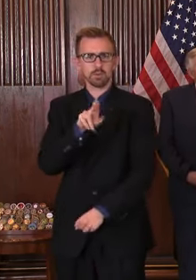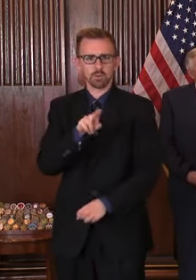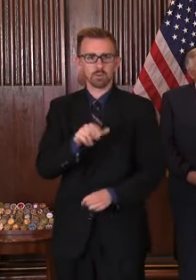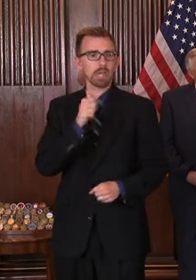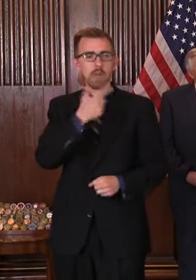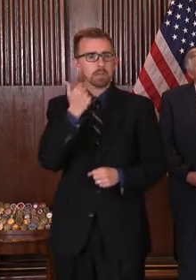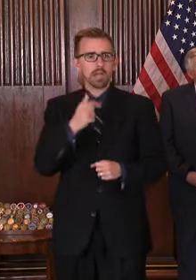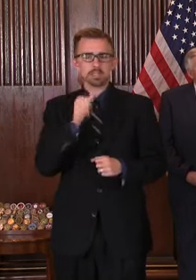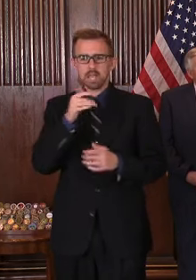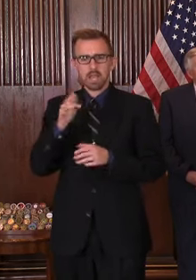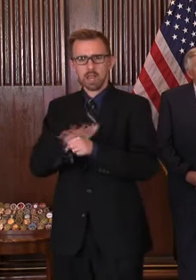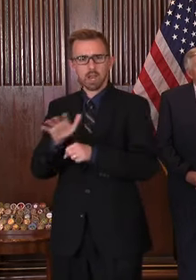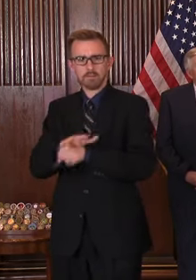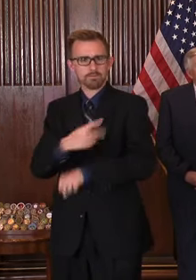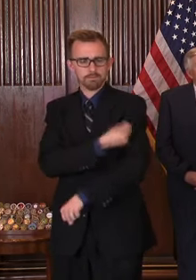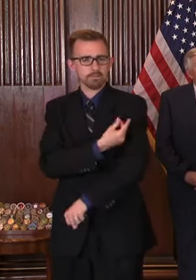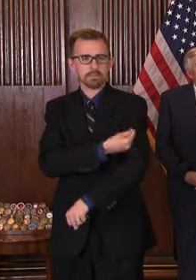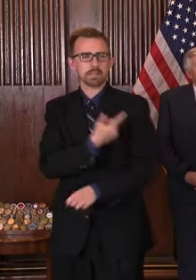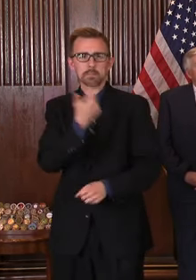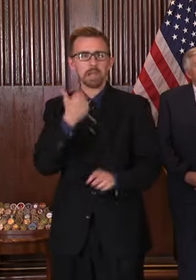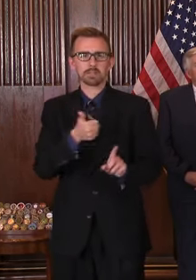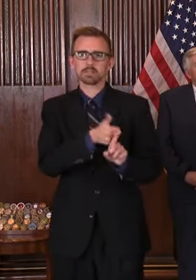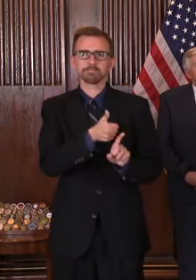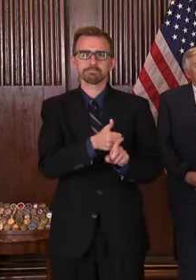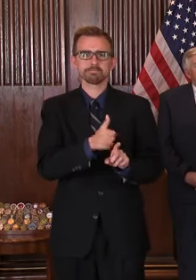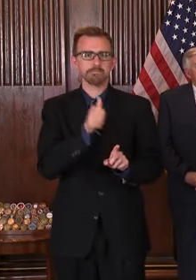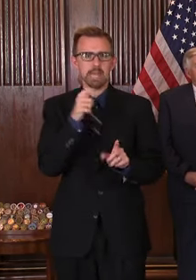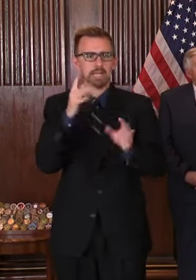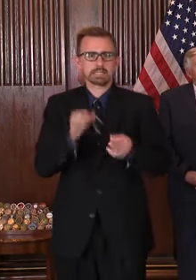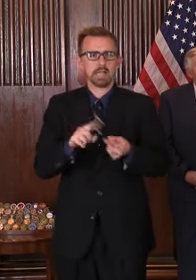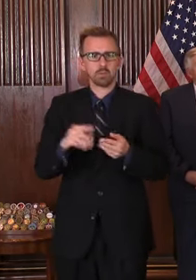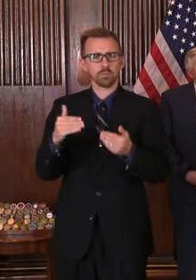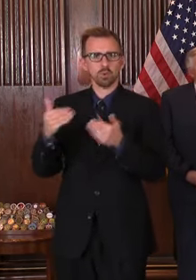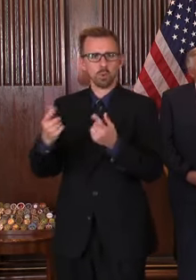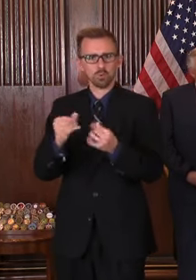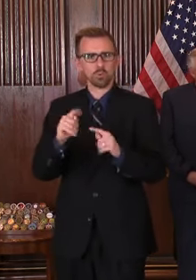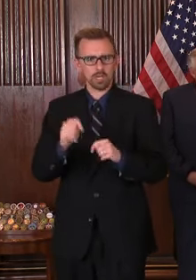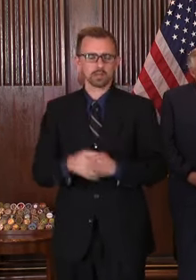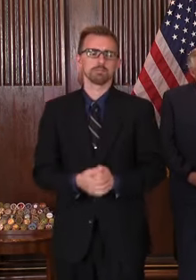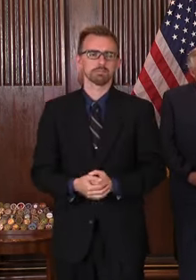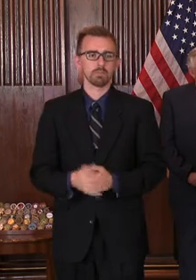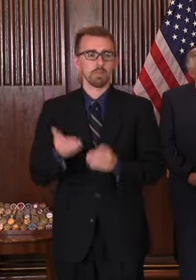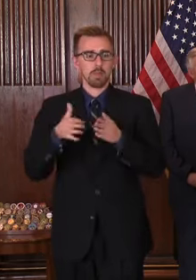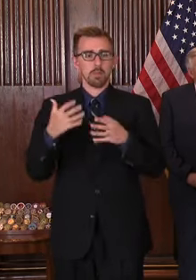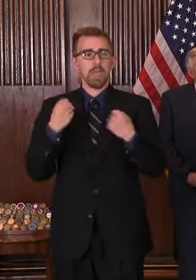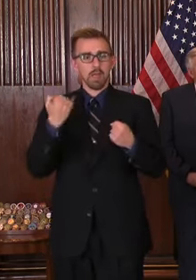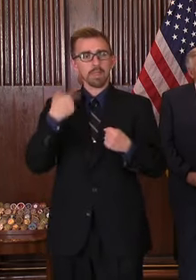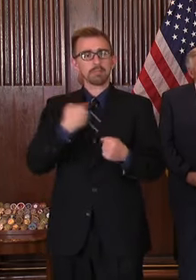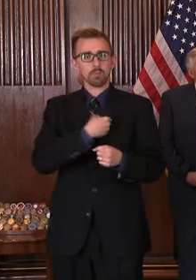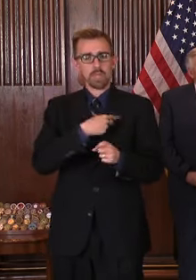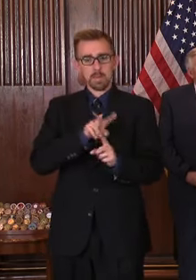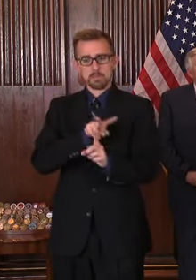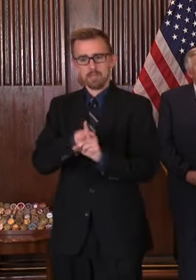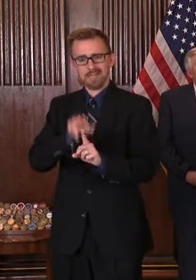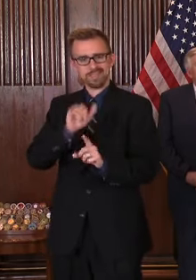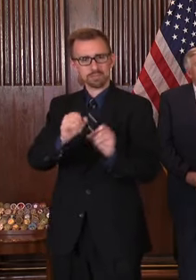of vaccine. That's just that they didn't do that. I think one thing from a public health perspective, if we applied to this